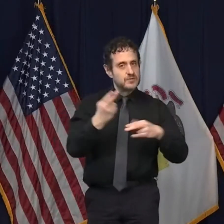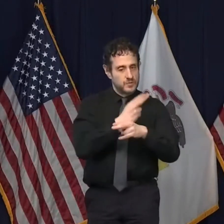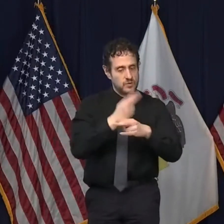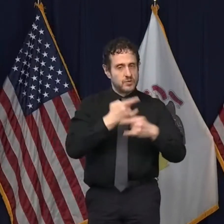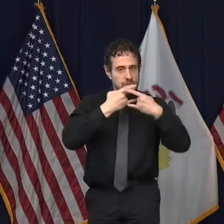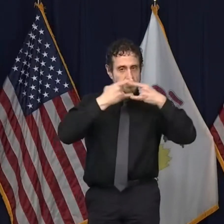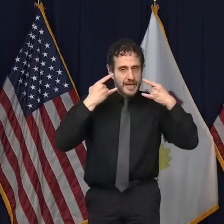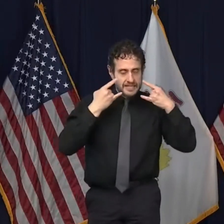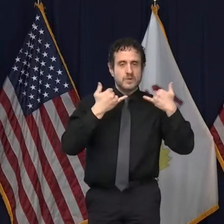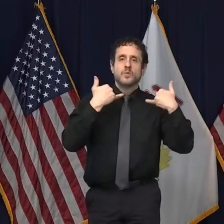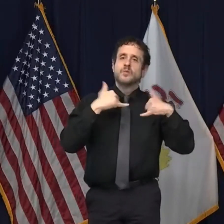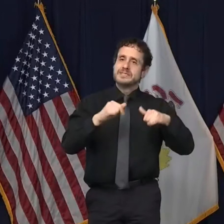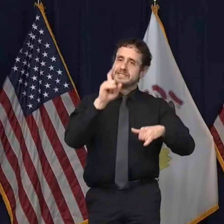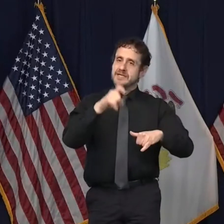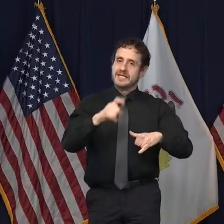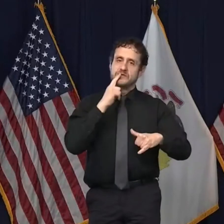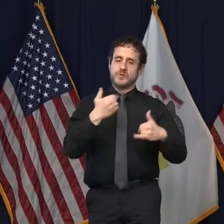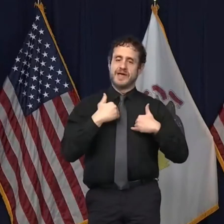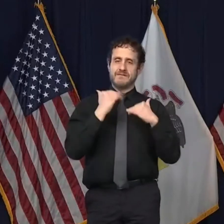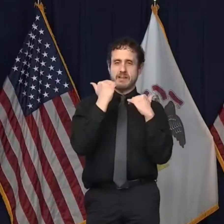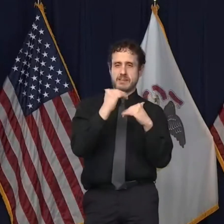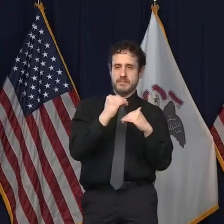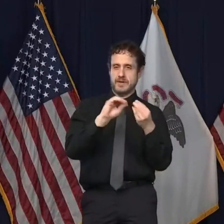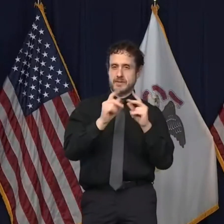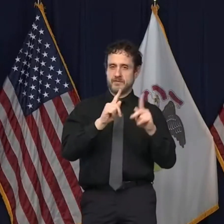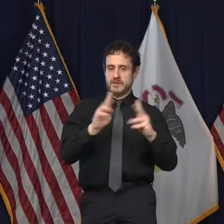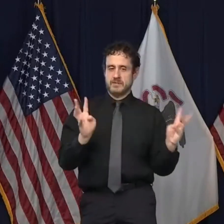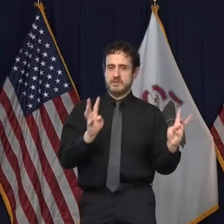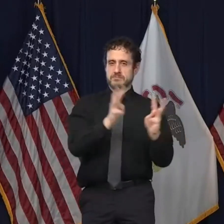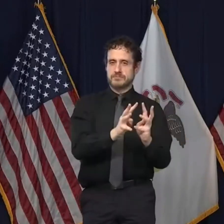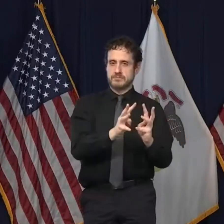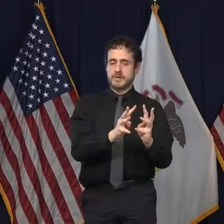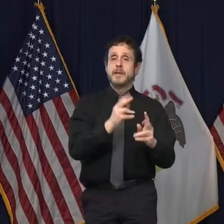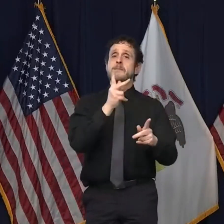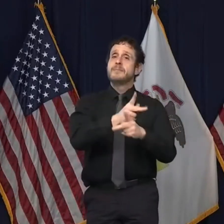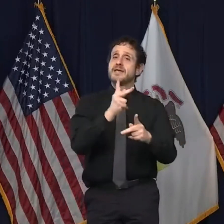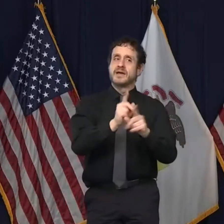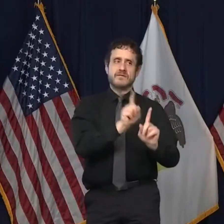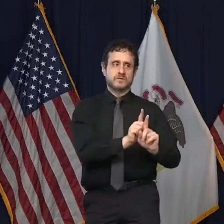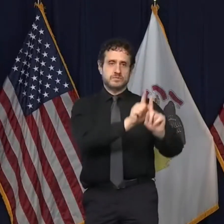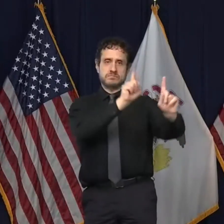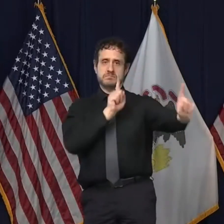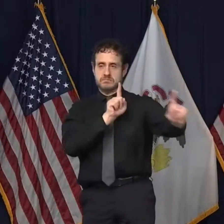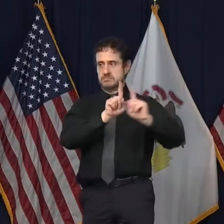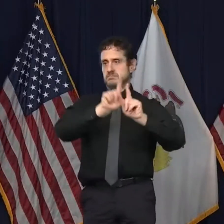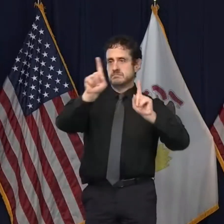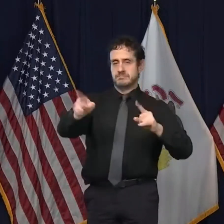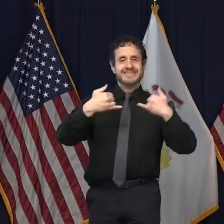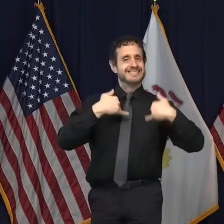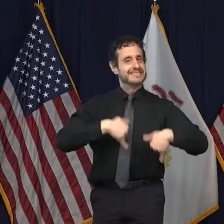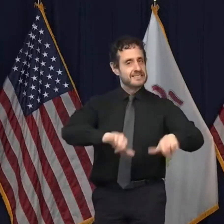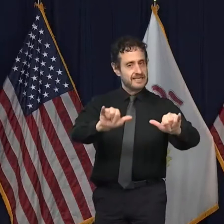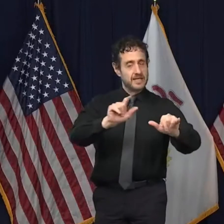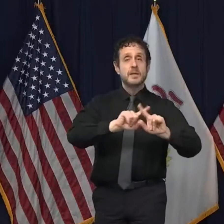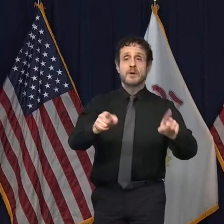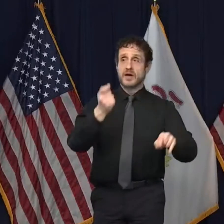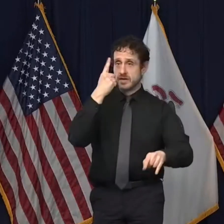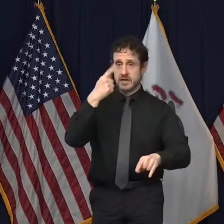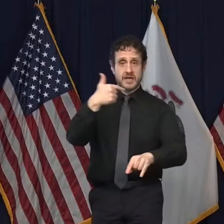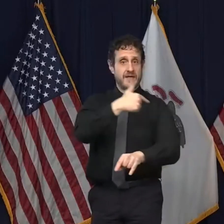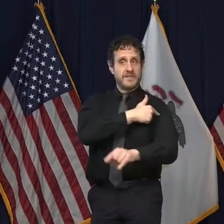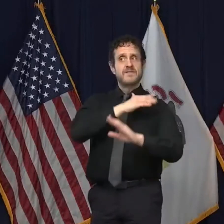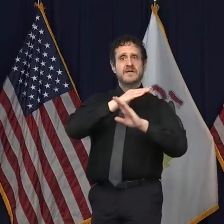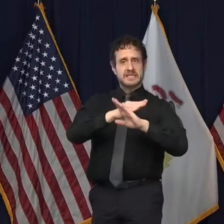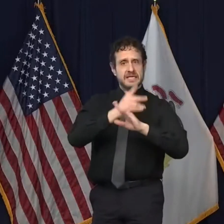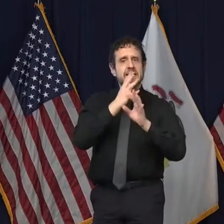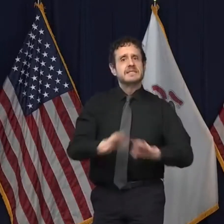need to limit our gatherings and watch our distance. But absolutely, this vaccine is a key weapon